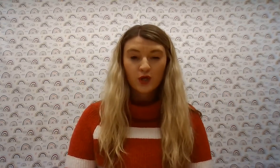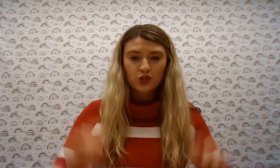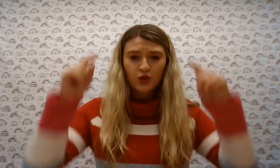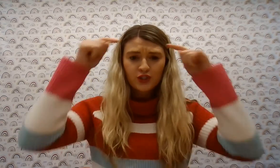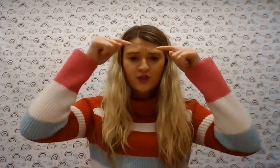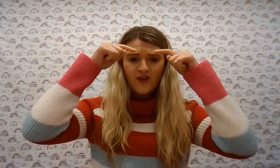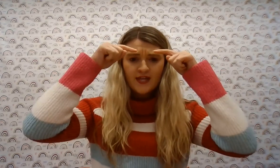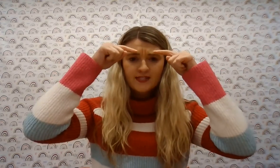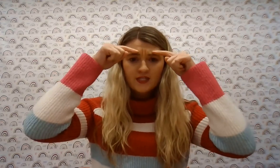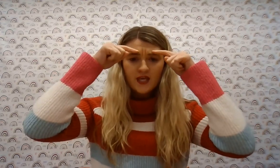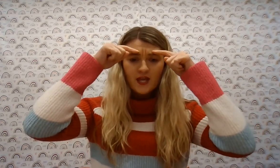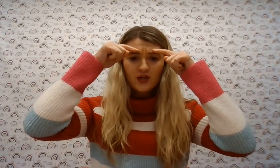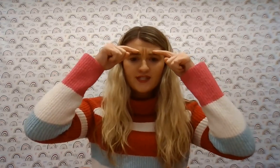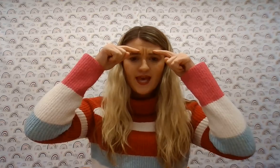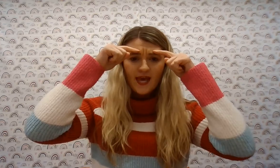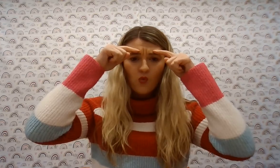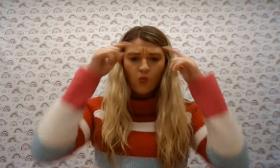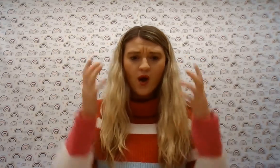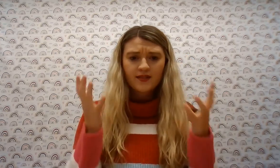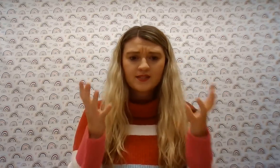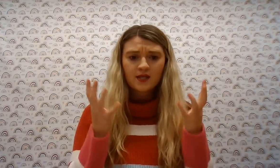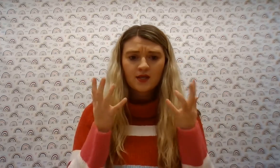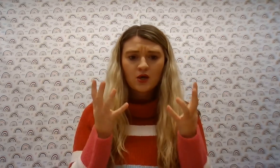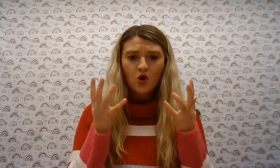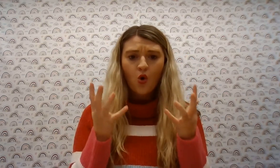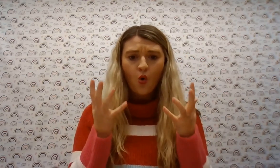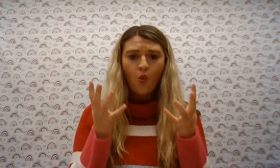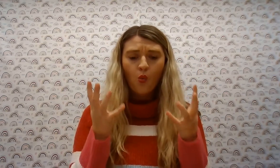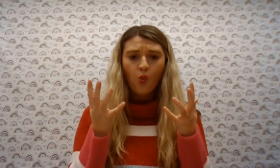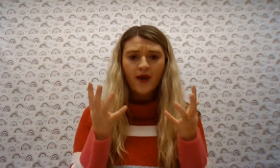going to scrunch your face. You're going to say, what? What?